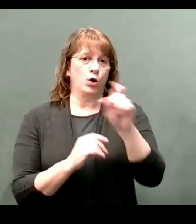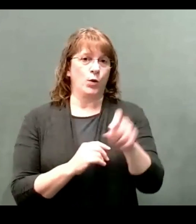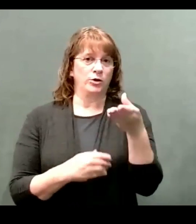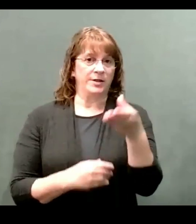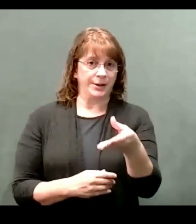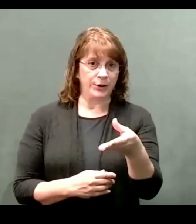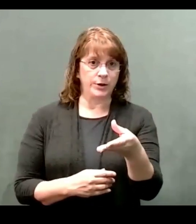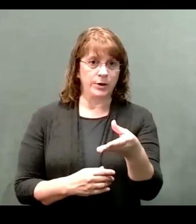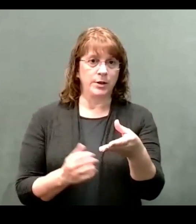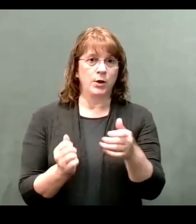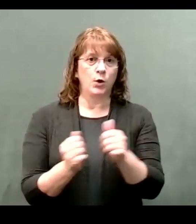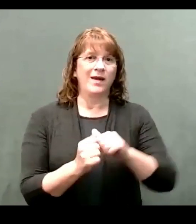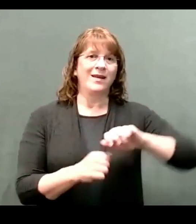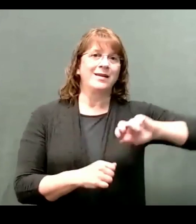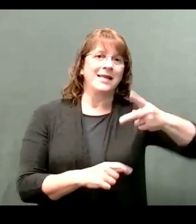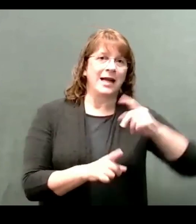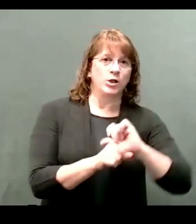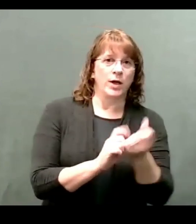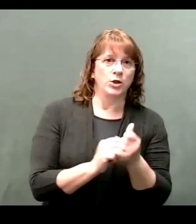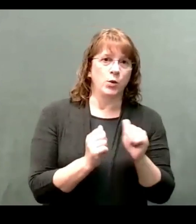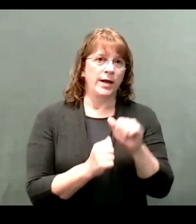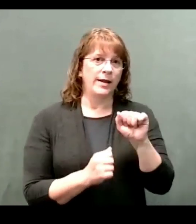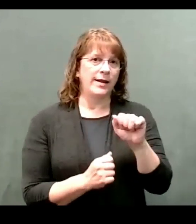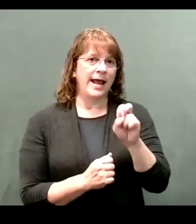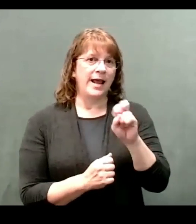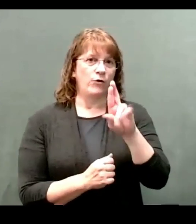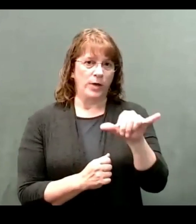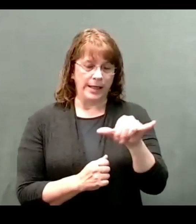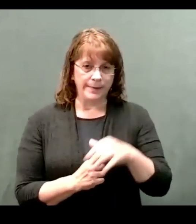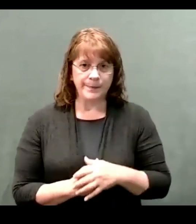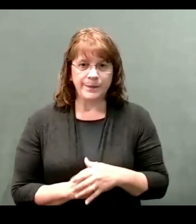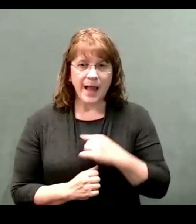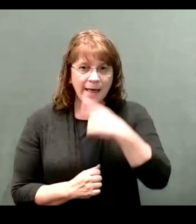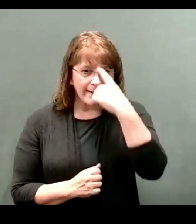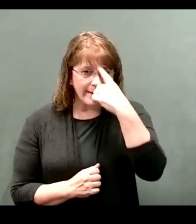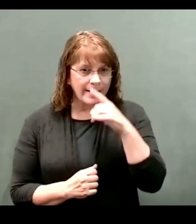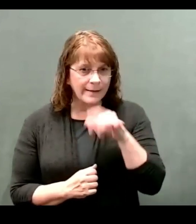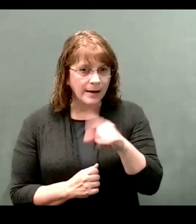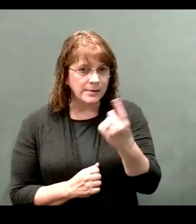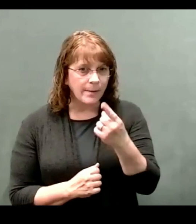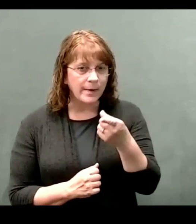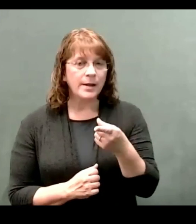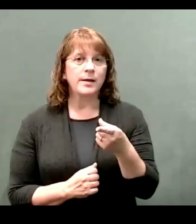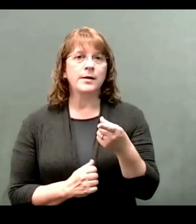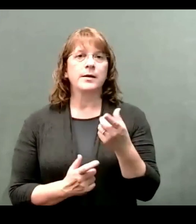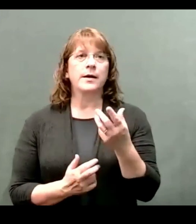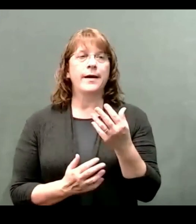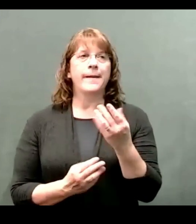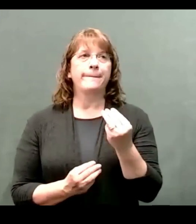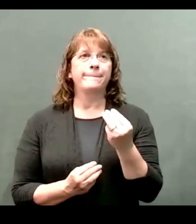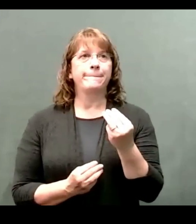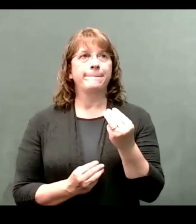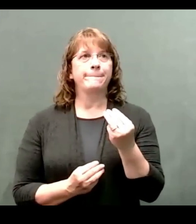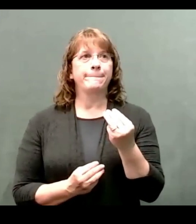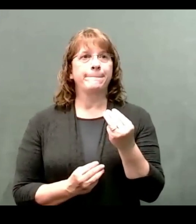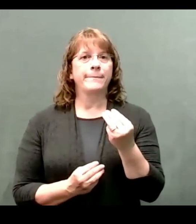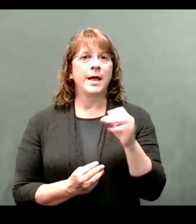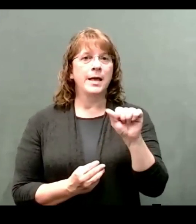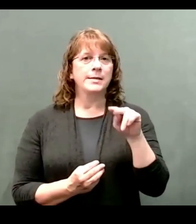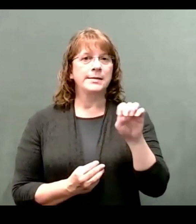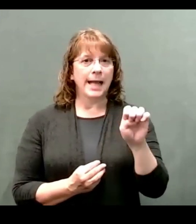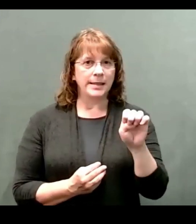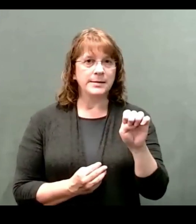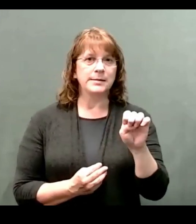question here with Vignette 2 with Avery. And I think that is something that SANES